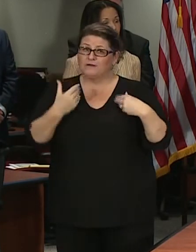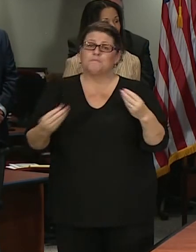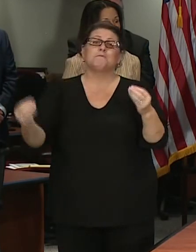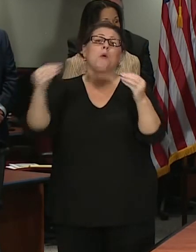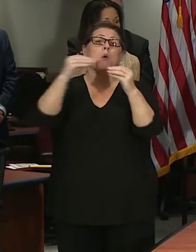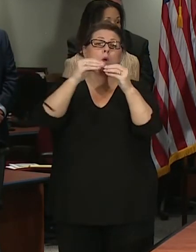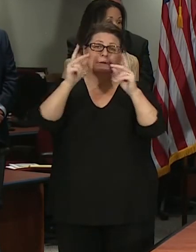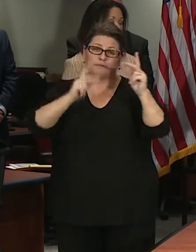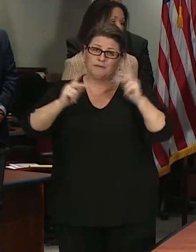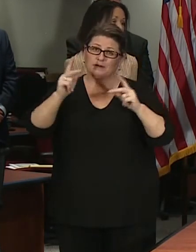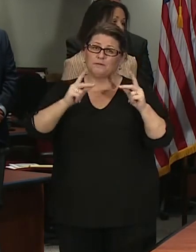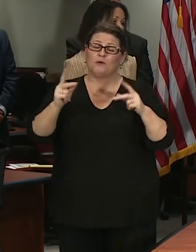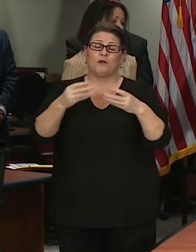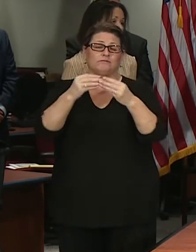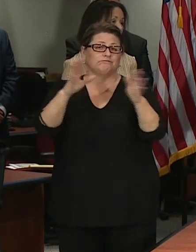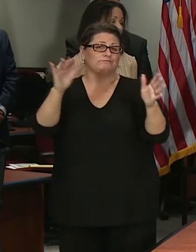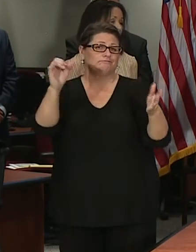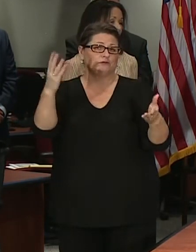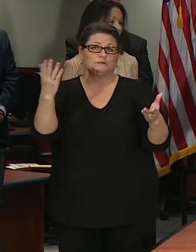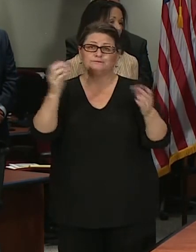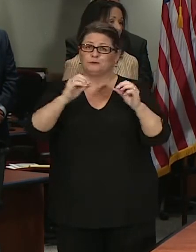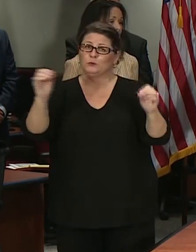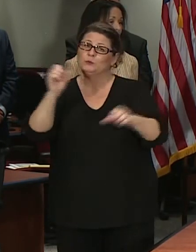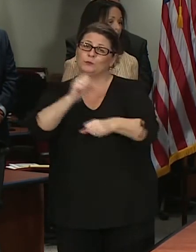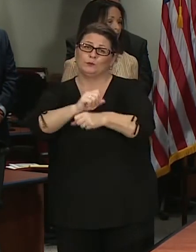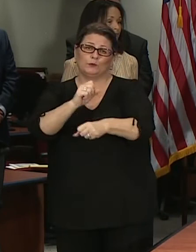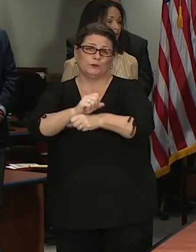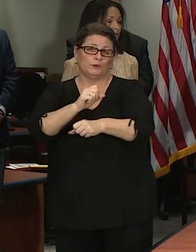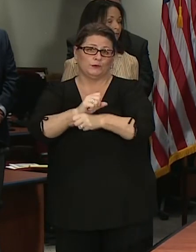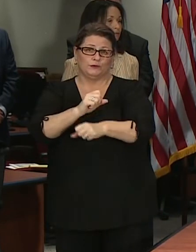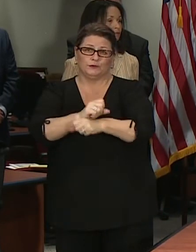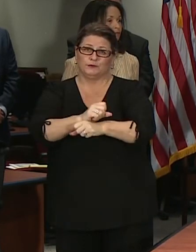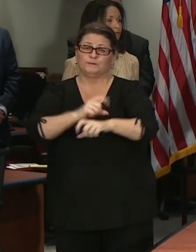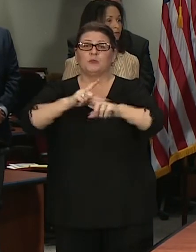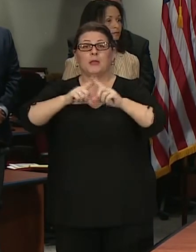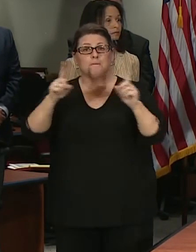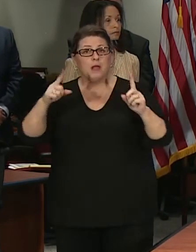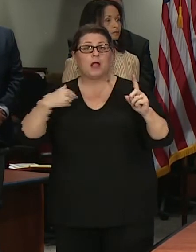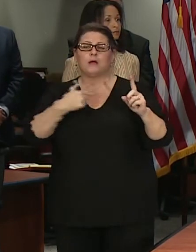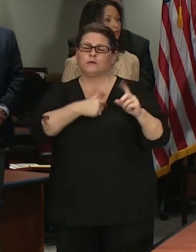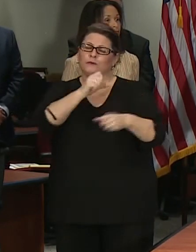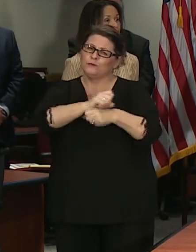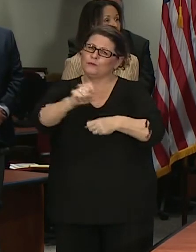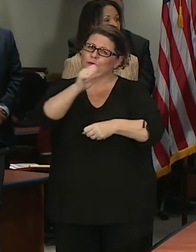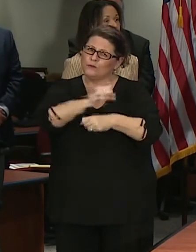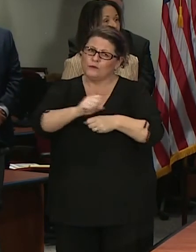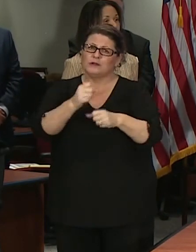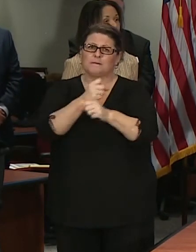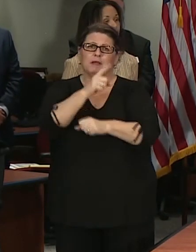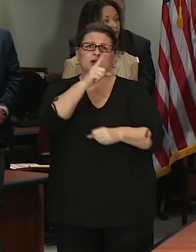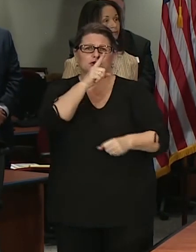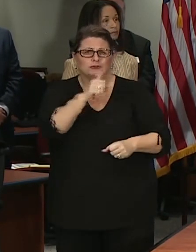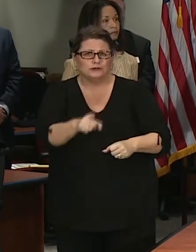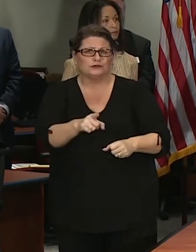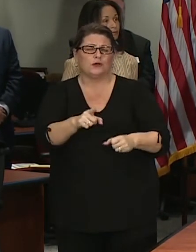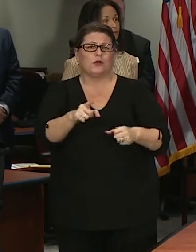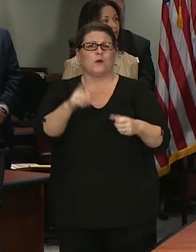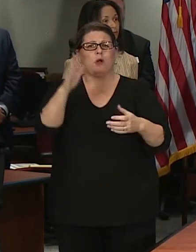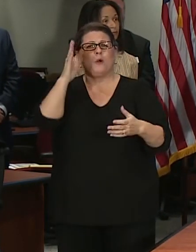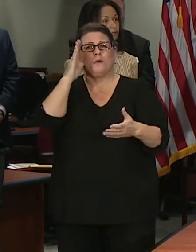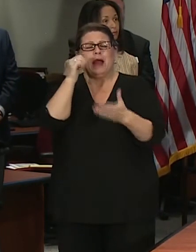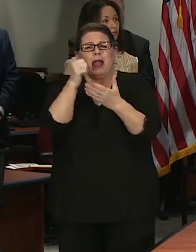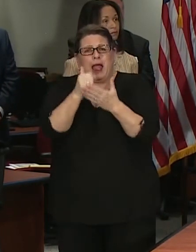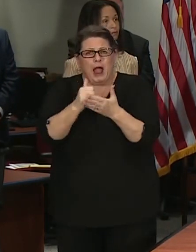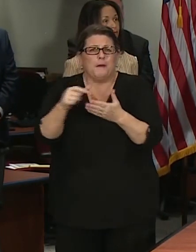out of work for various reasons. But we are working around the clock to see that all the resources available to soften that